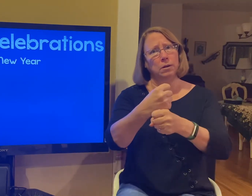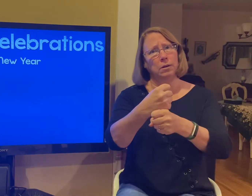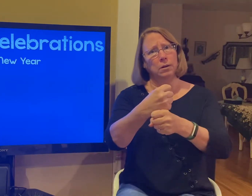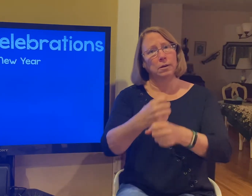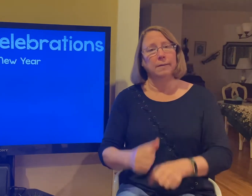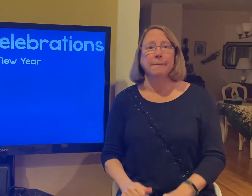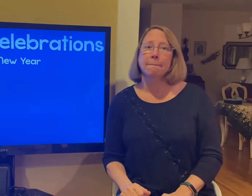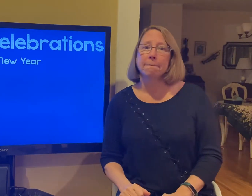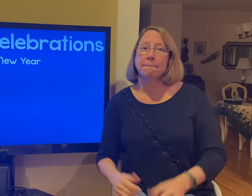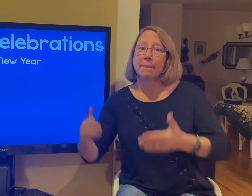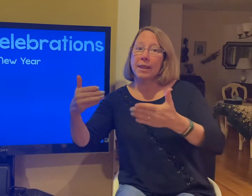New Year's Day.